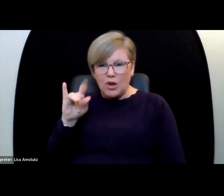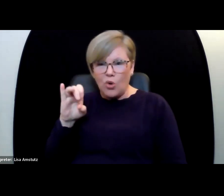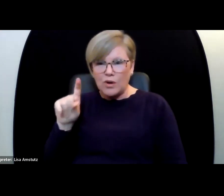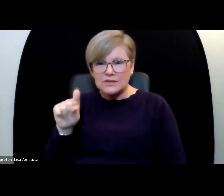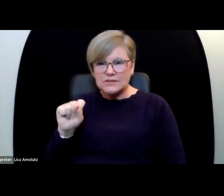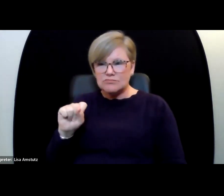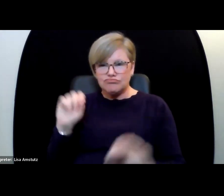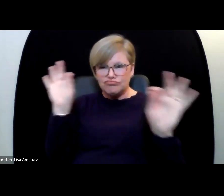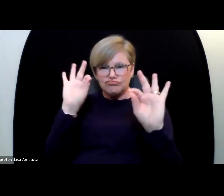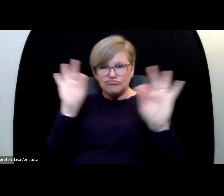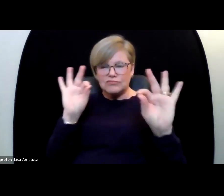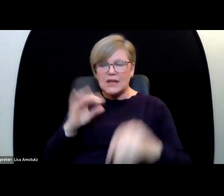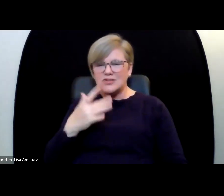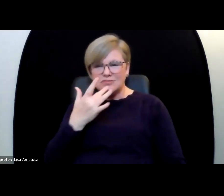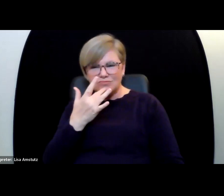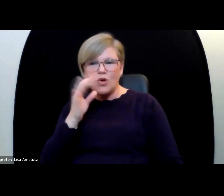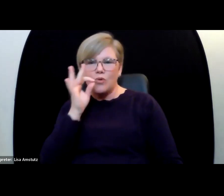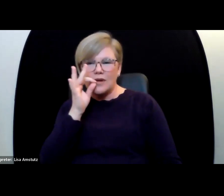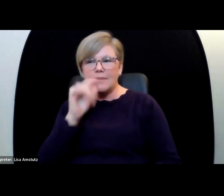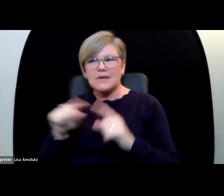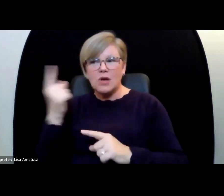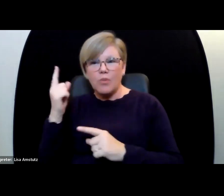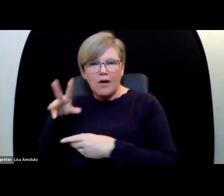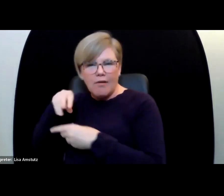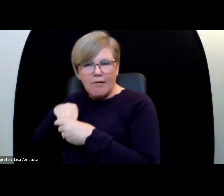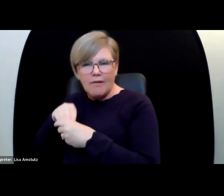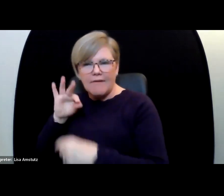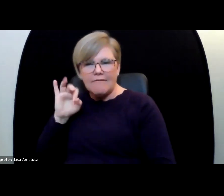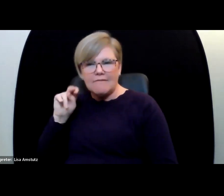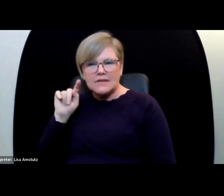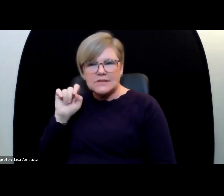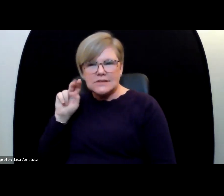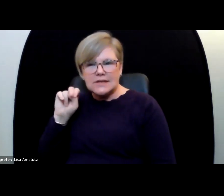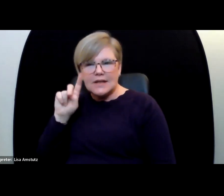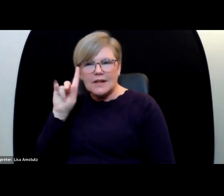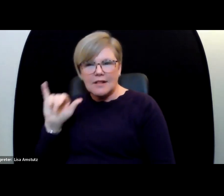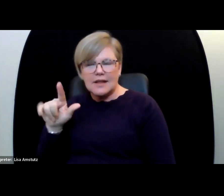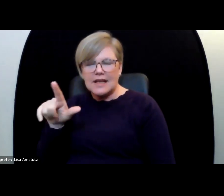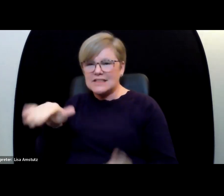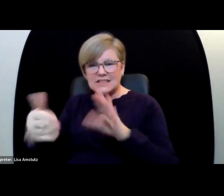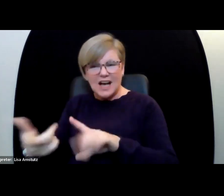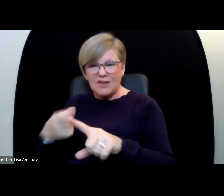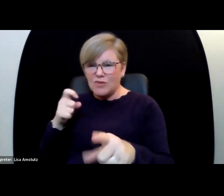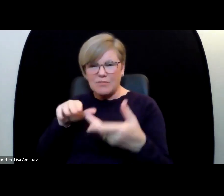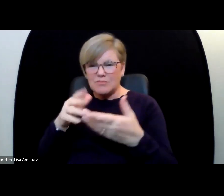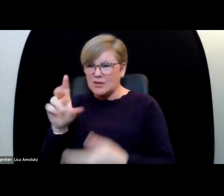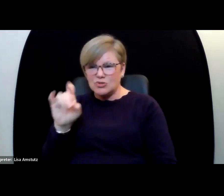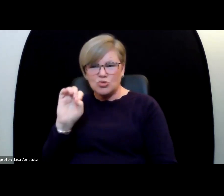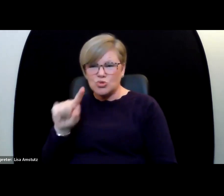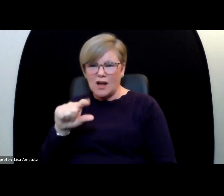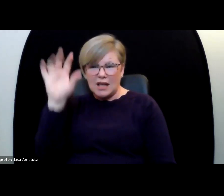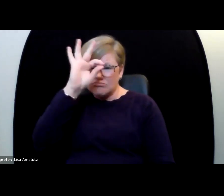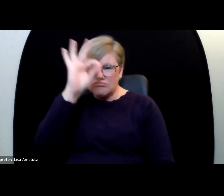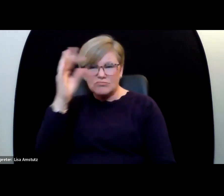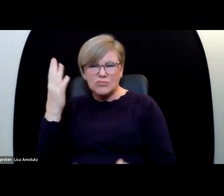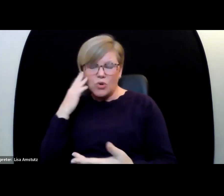about opioids at all. Somebody had laced it and he died of an overdose for a drug he didn't even know he was taking. So a lot